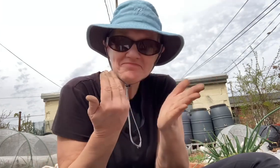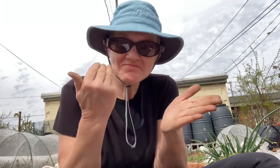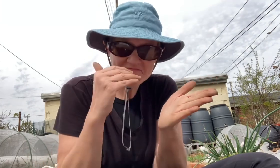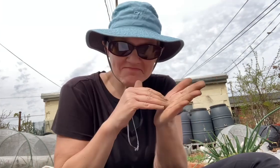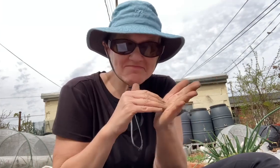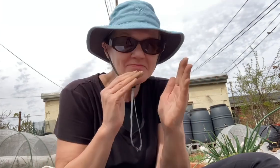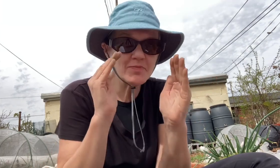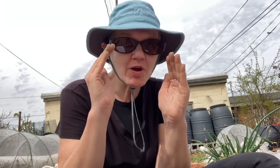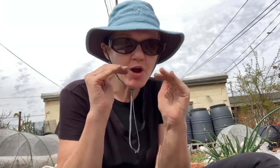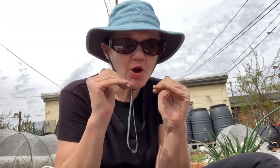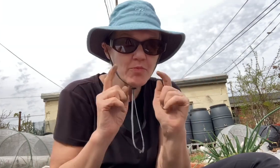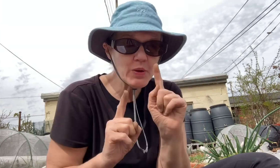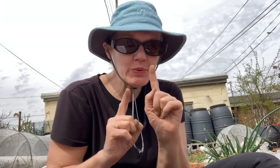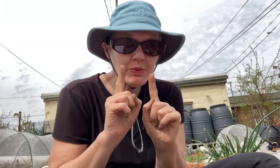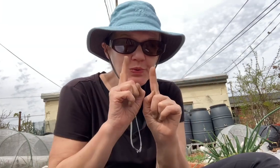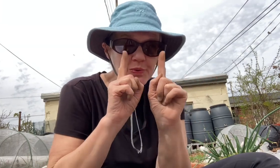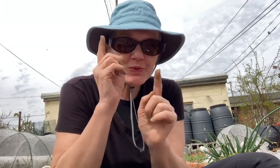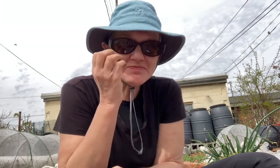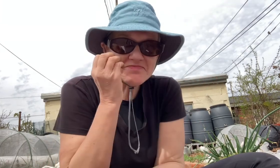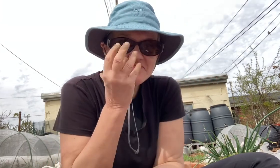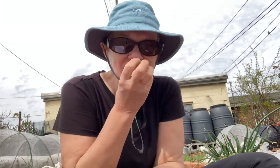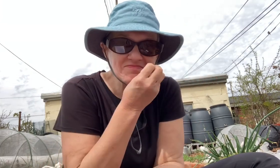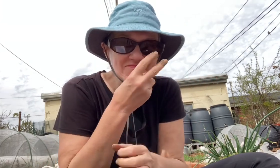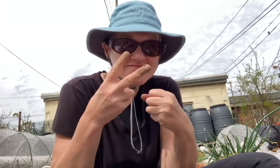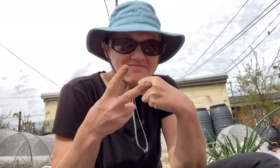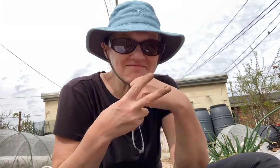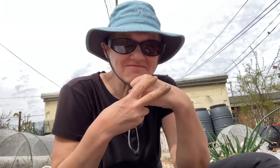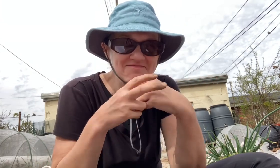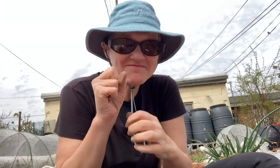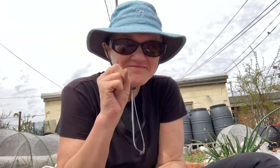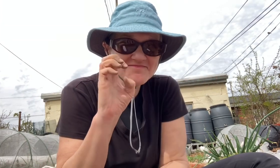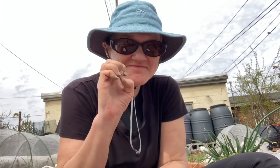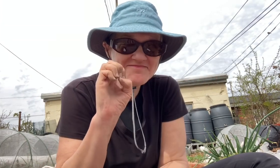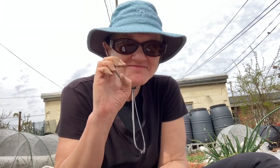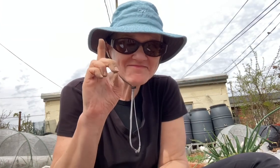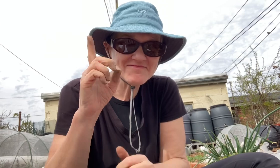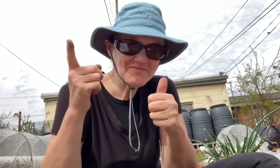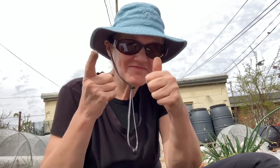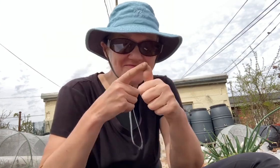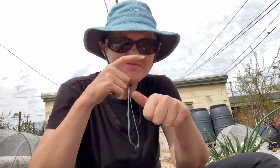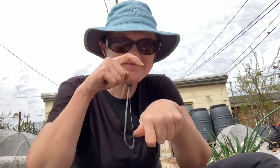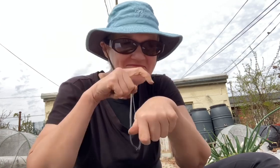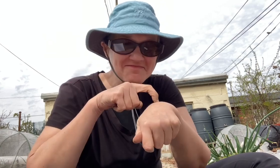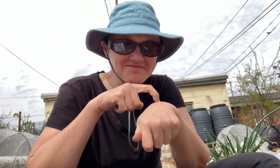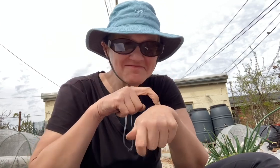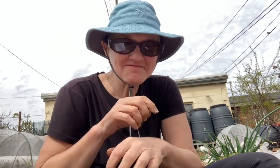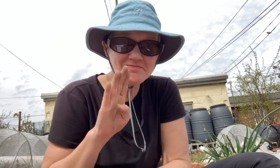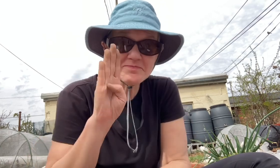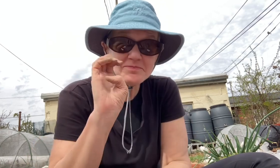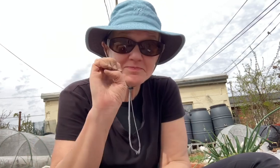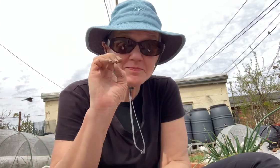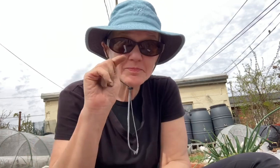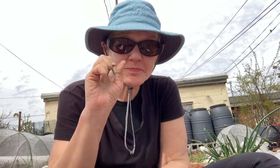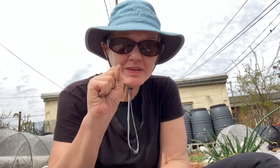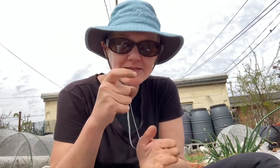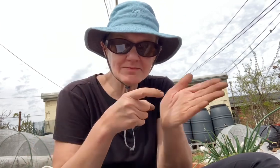Now they're starting to grow again. My hope is they'll send up a flower head and I can save my own seeds for the first